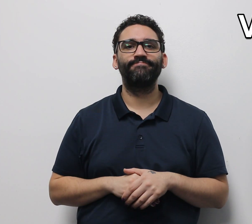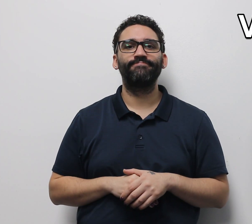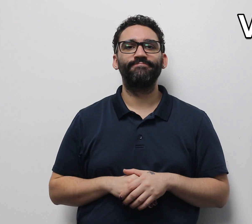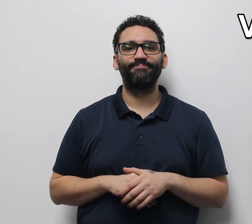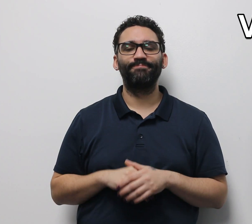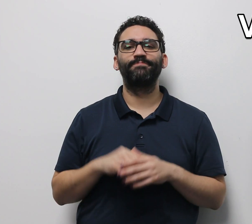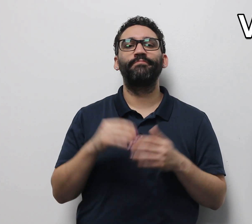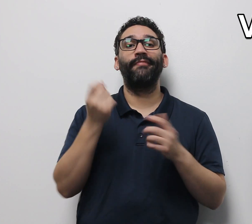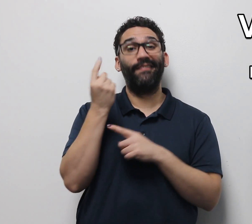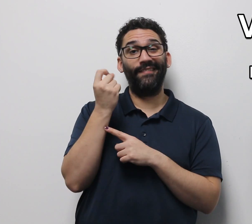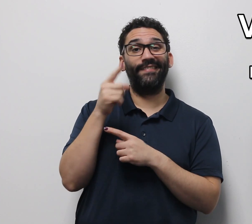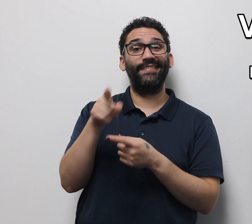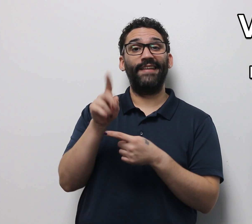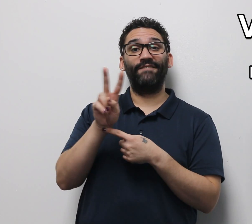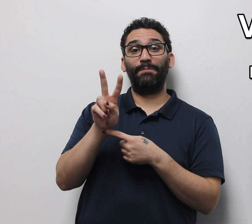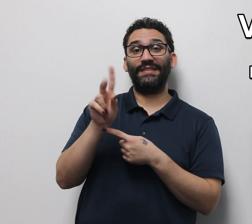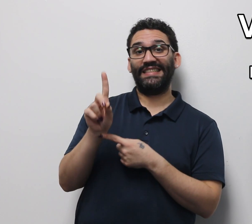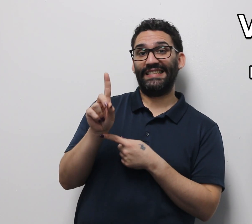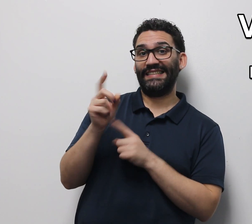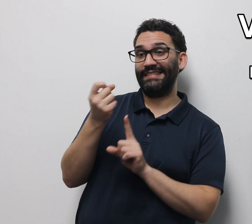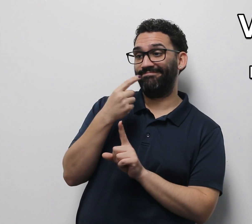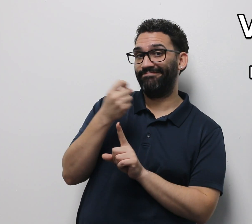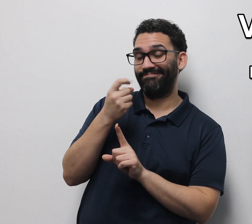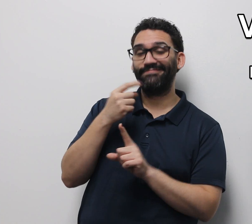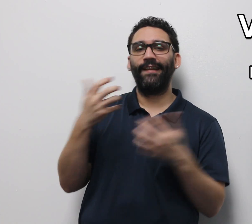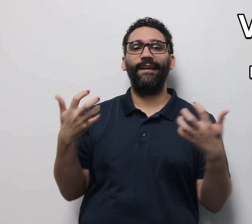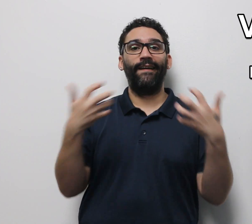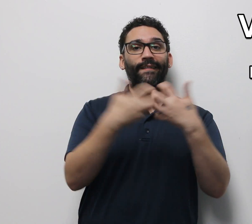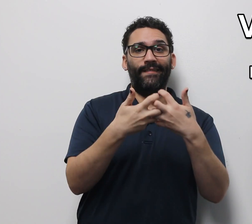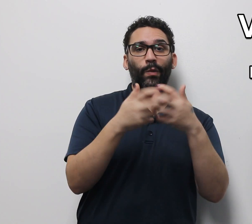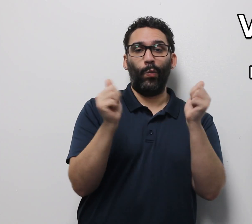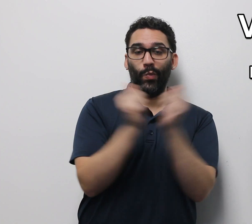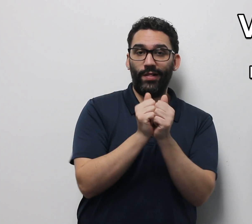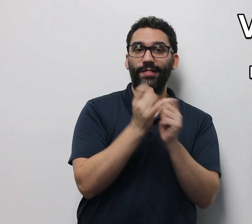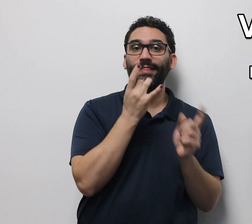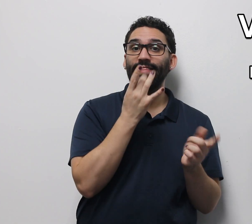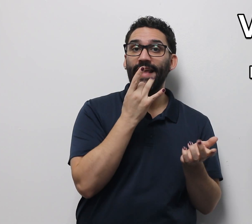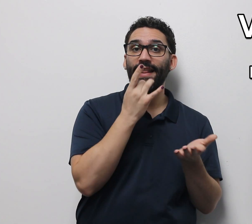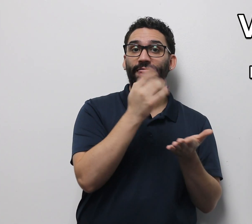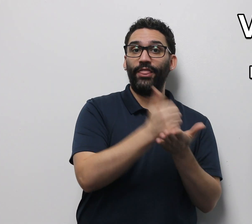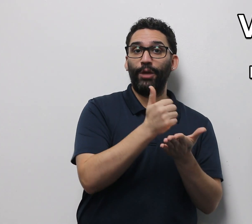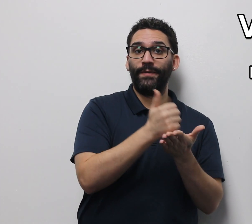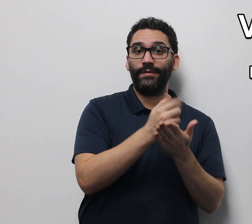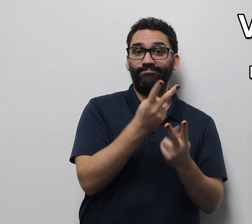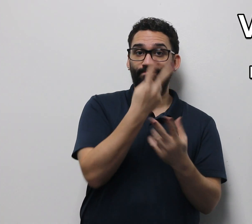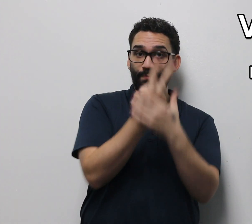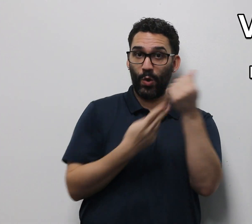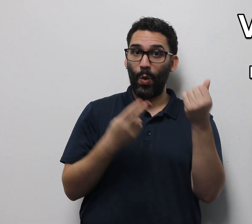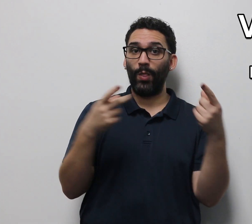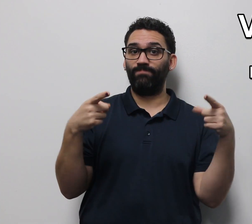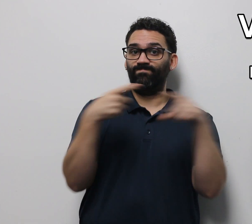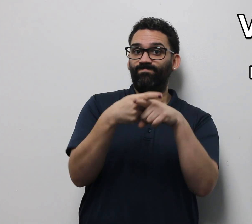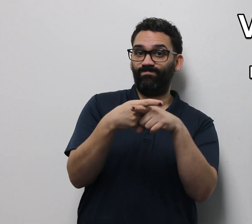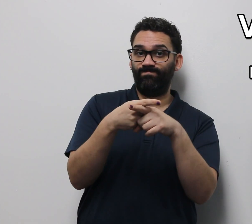If you are taking vitamin D alongside of participating with light therapy, results may